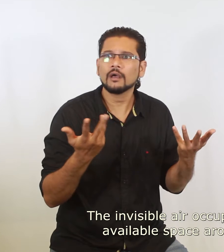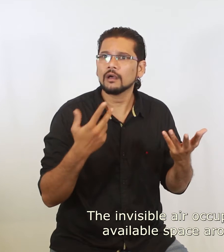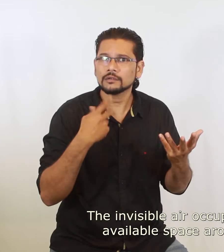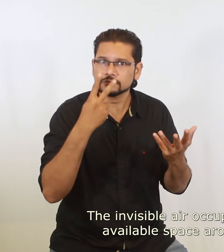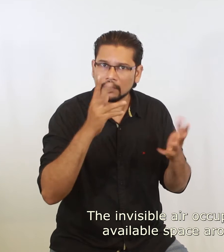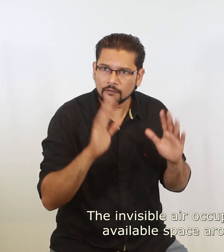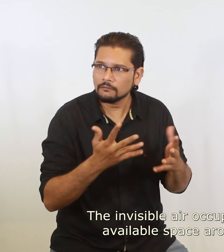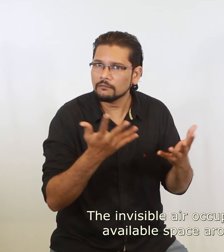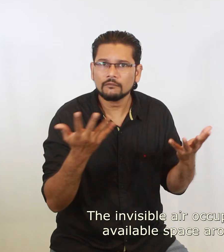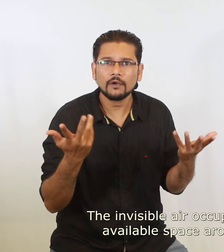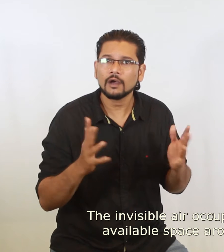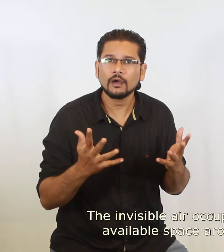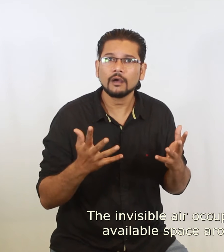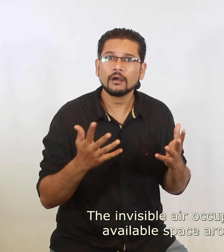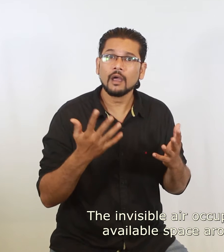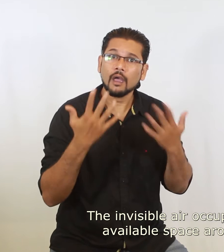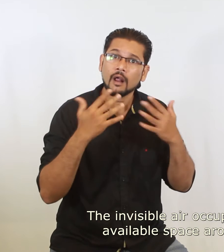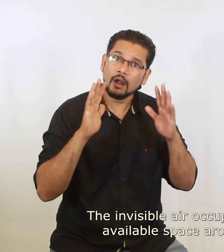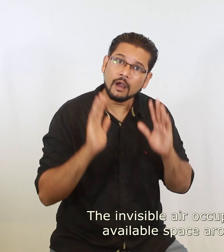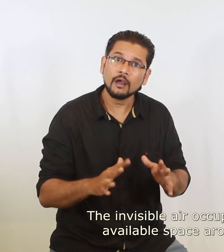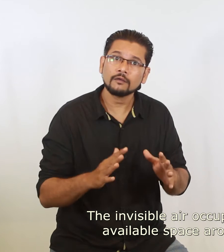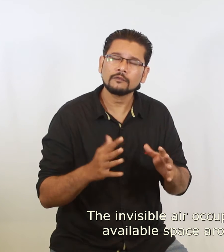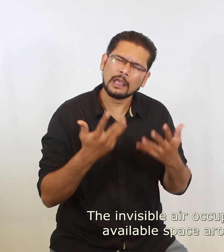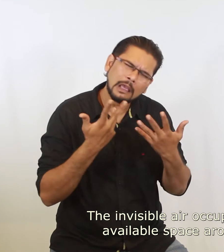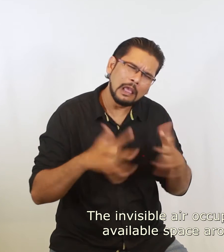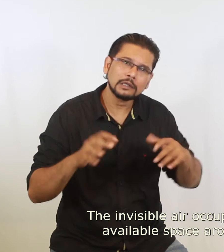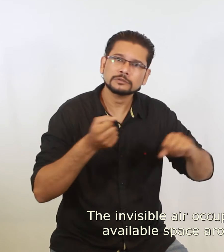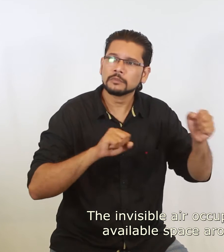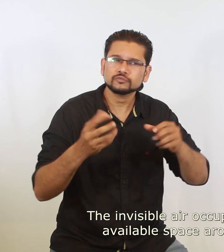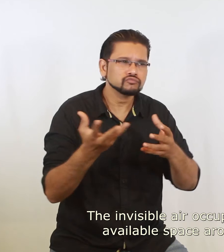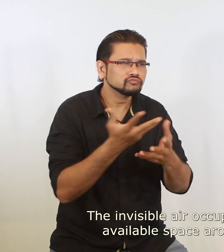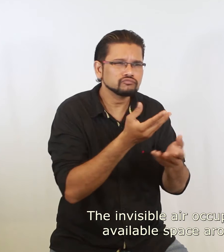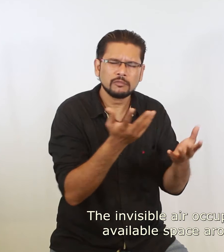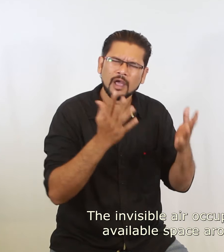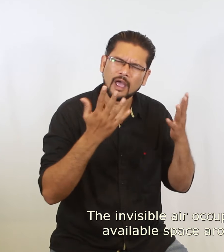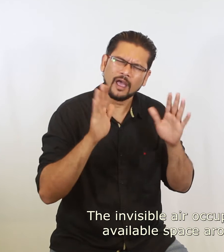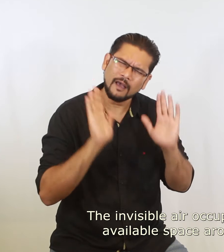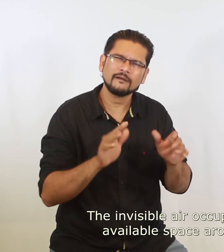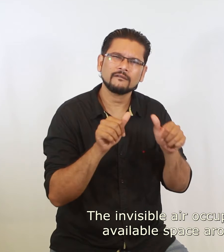The invisible air occupies every available space around us.